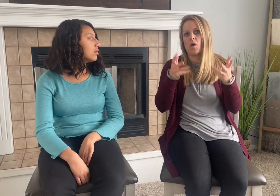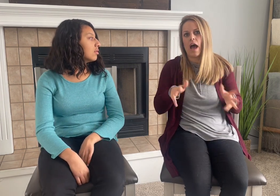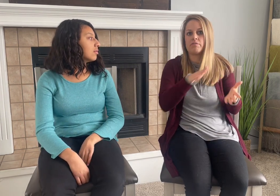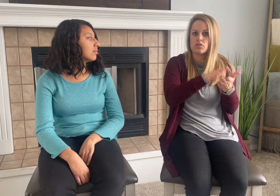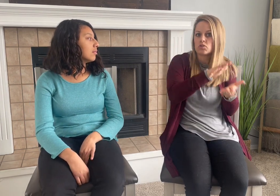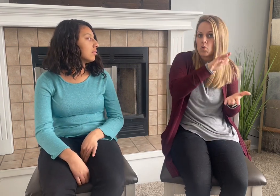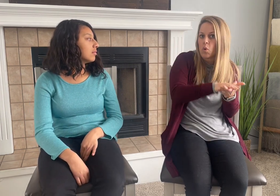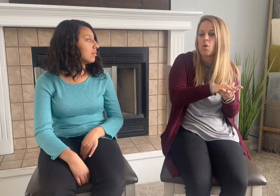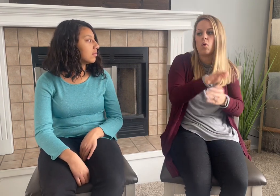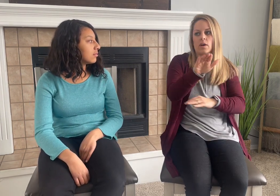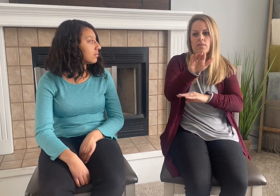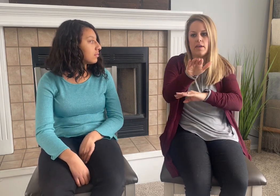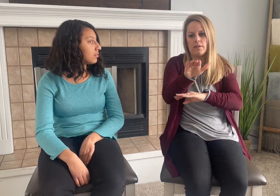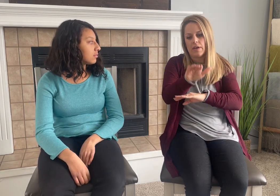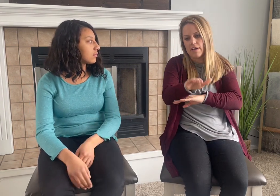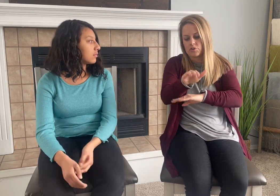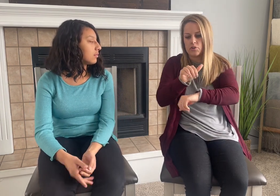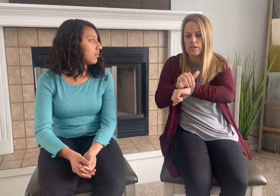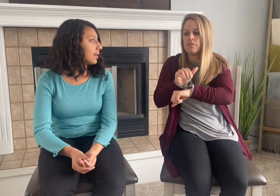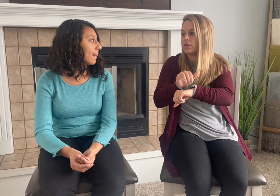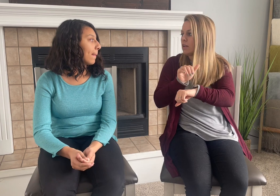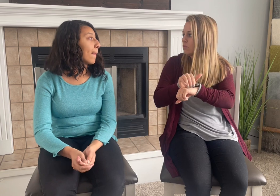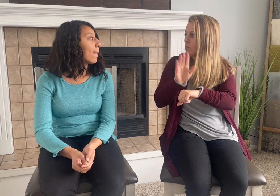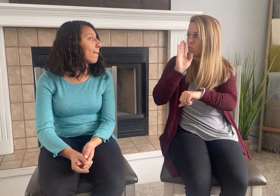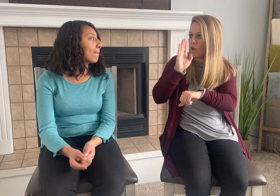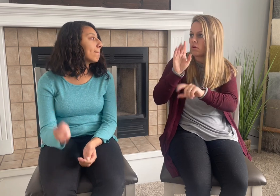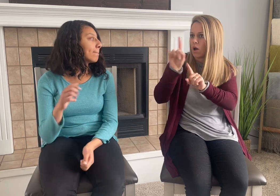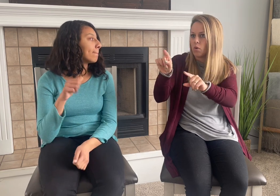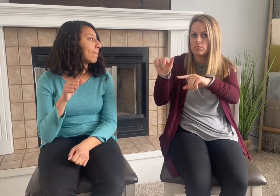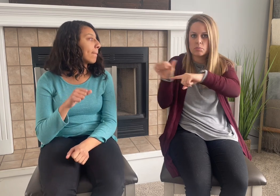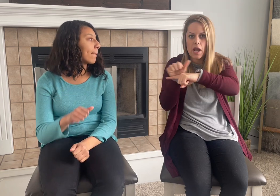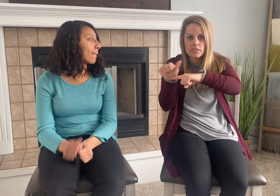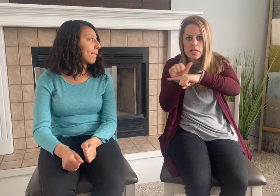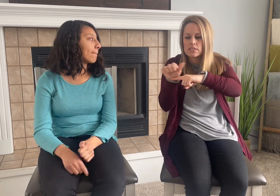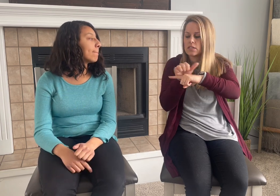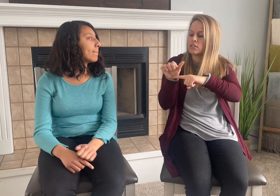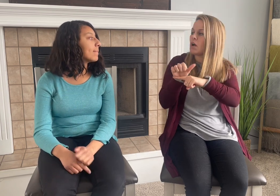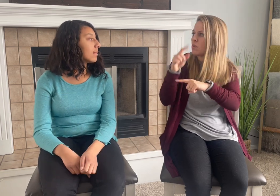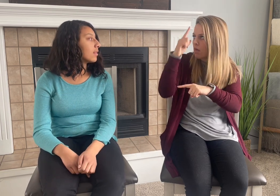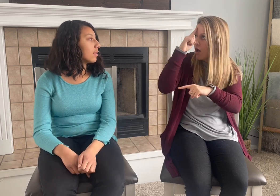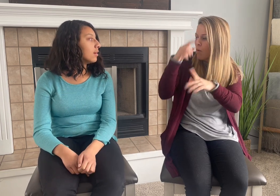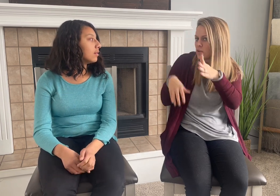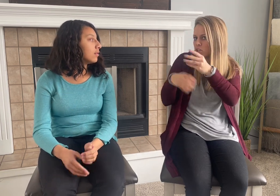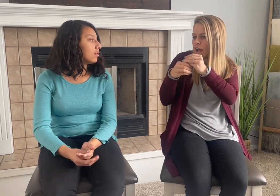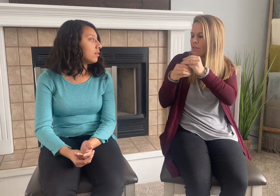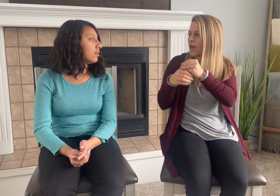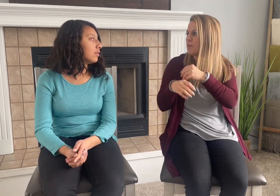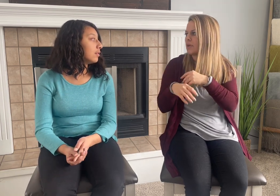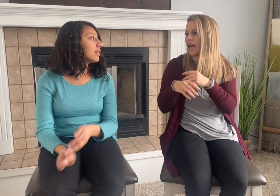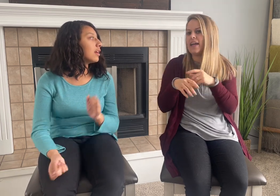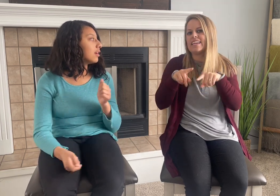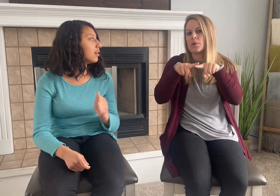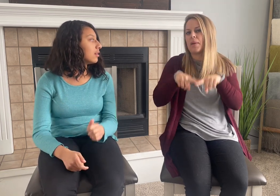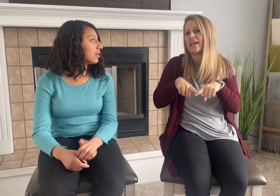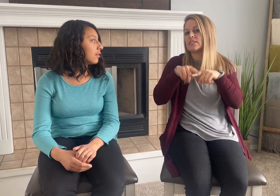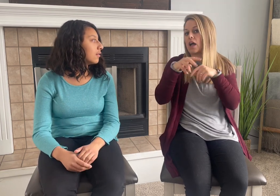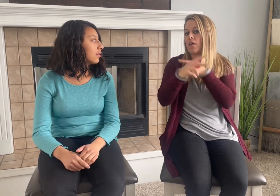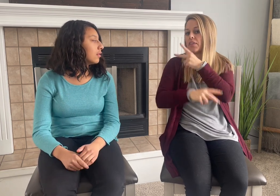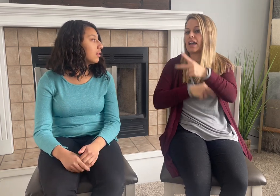after school or in the afternoon evening will go to practice. And so we thought, we should add that. But yeah, depends on the